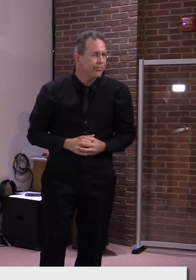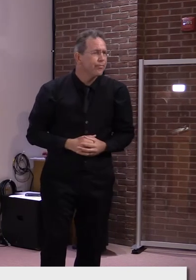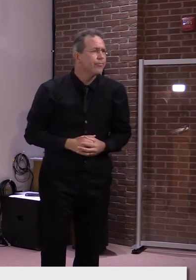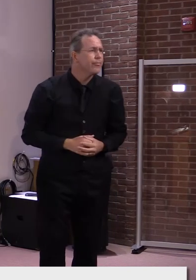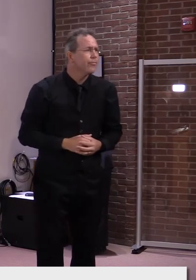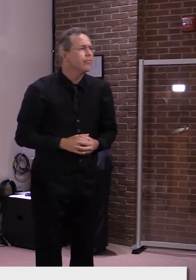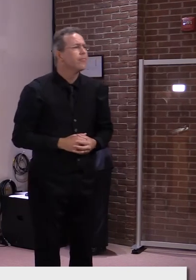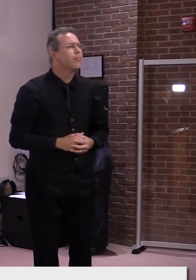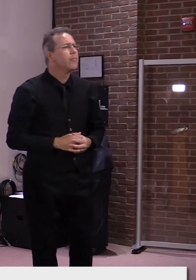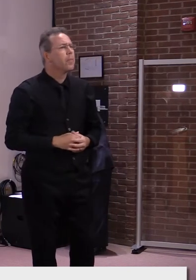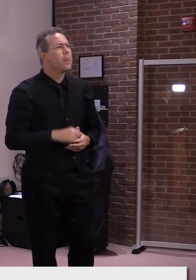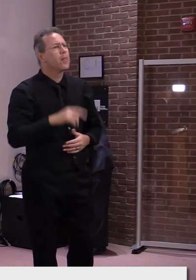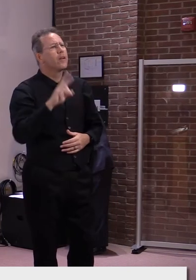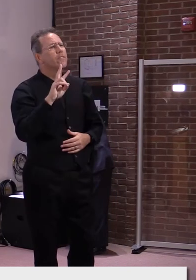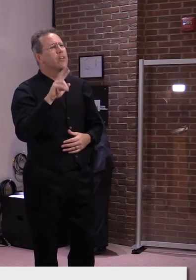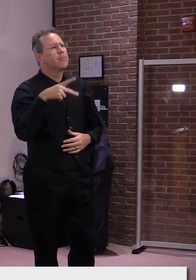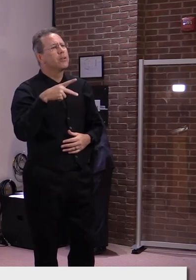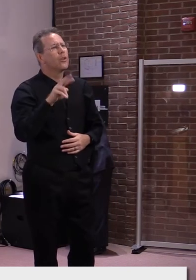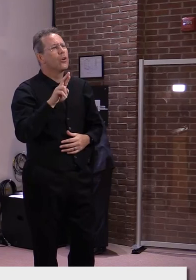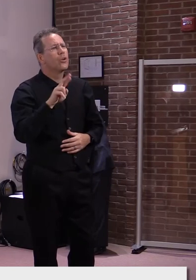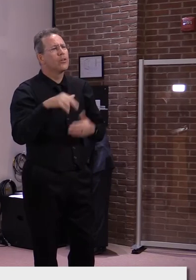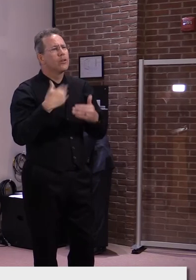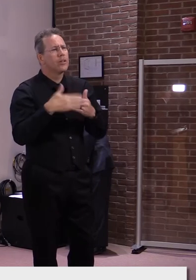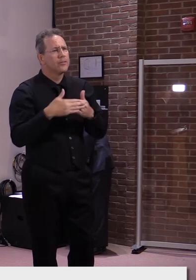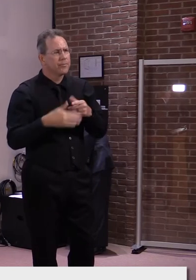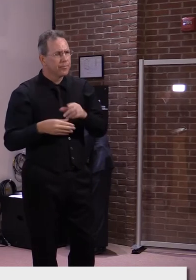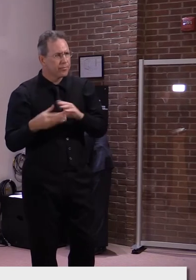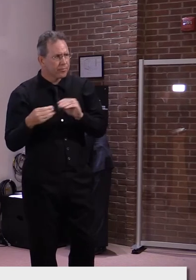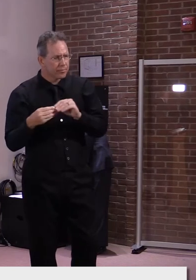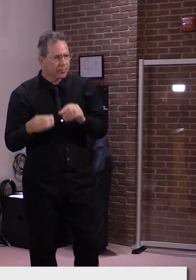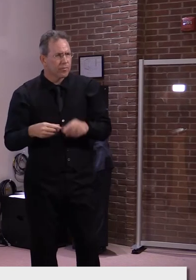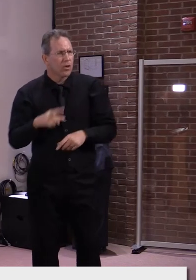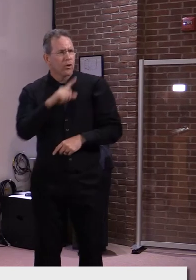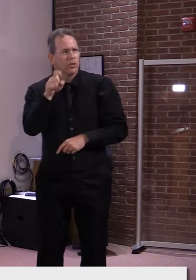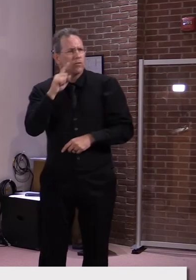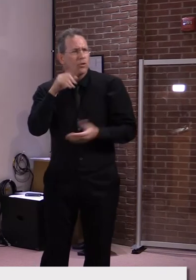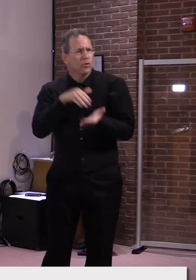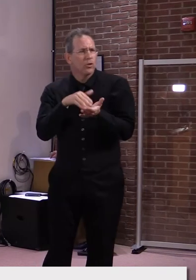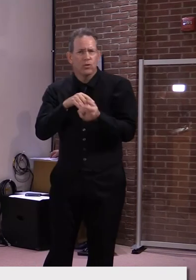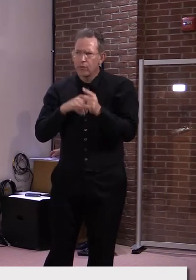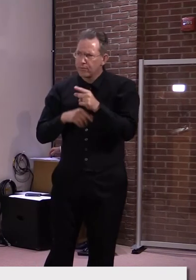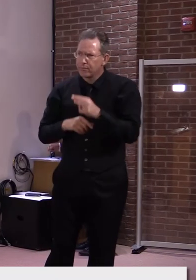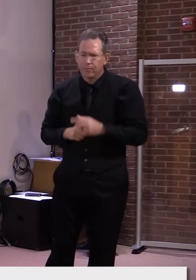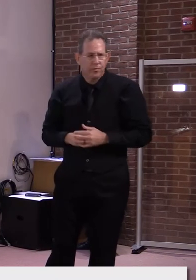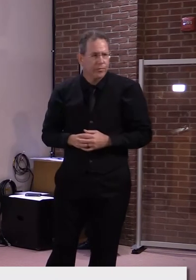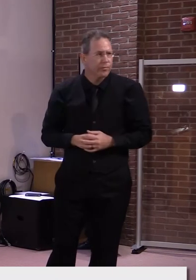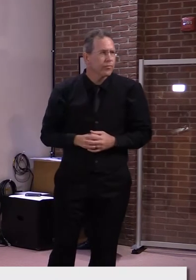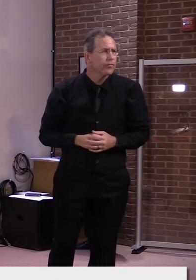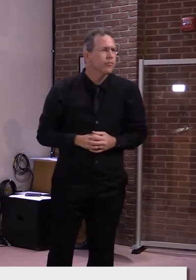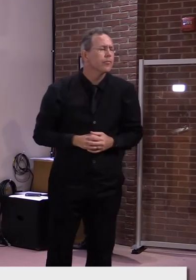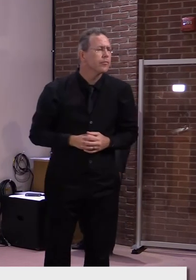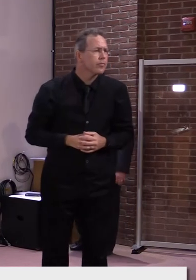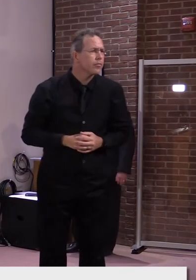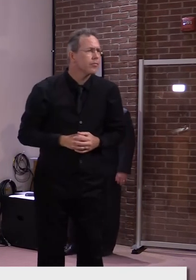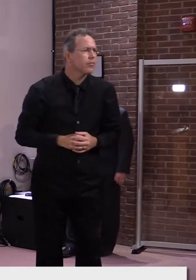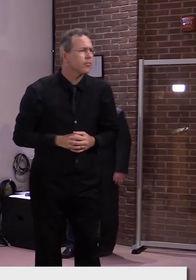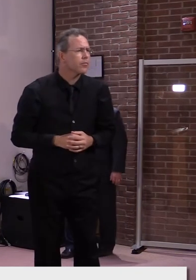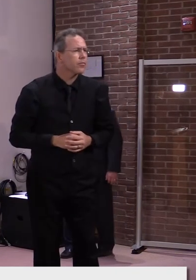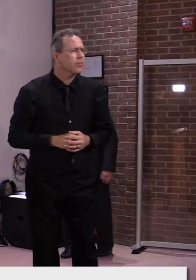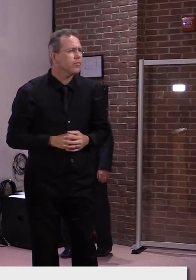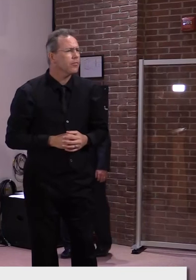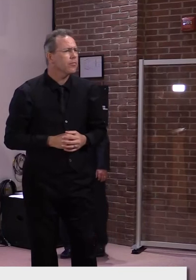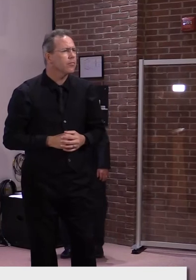Yeah, thank you. This is, I think, for Dr. Levine. A lot of towns are making and have been making decisions about their July